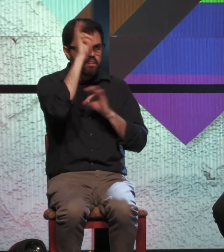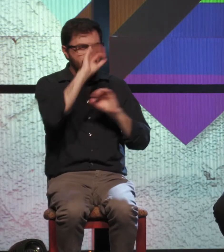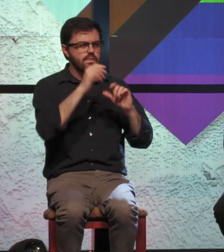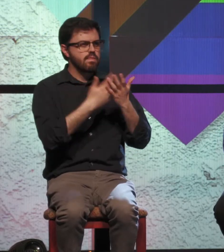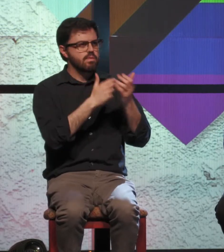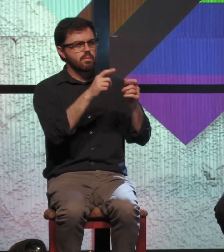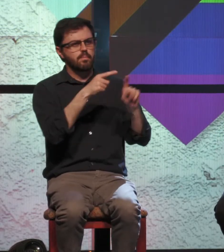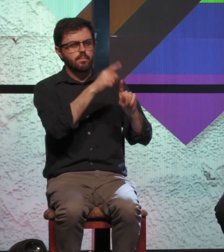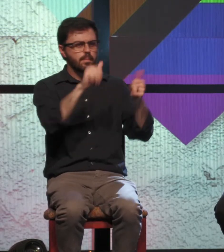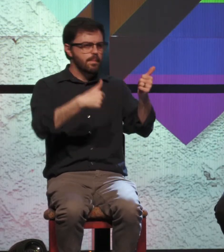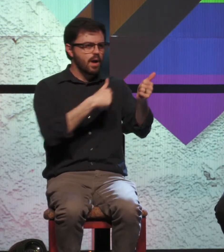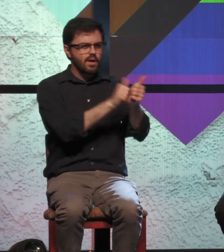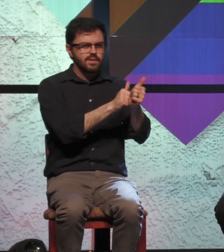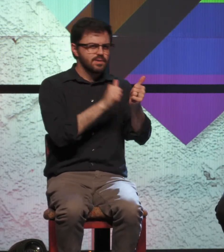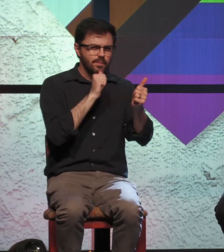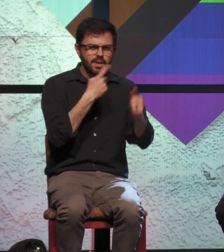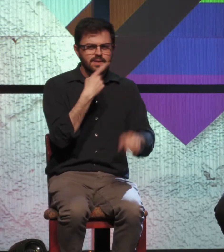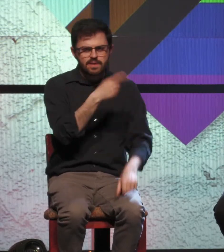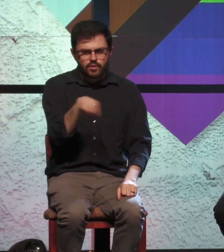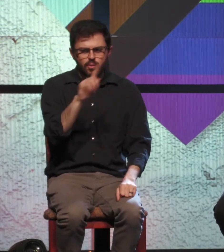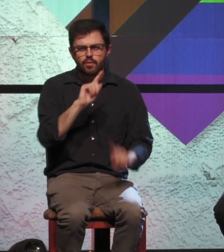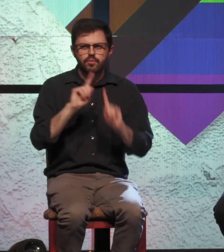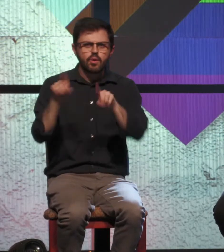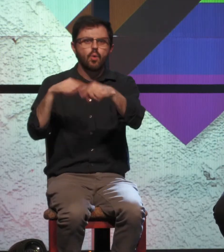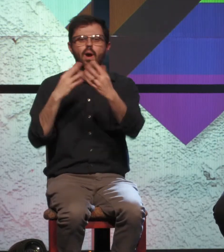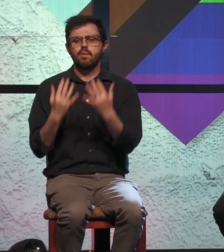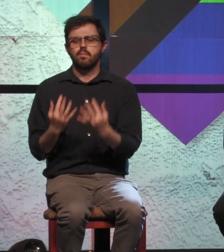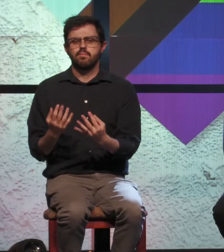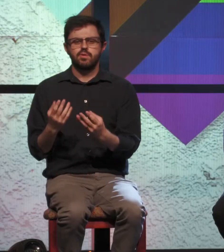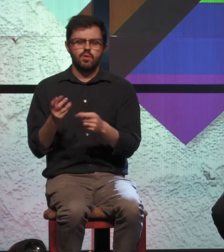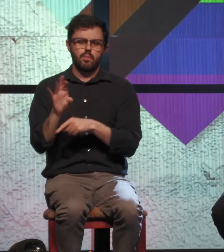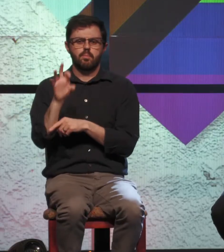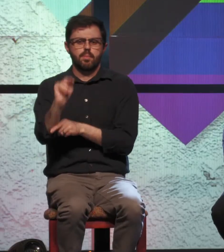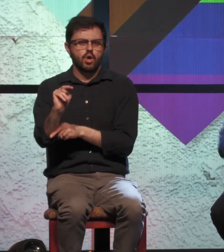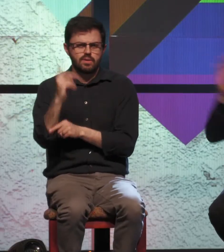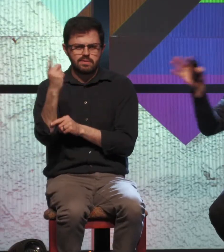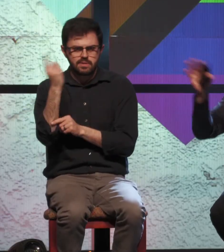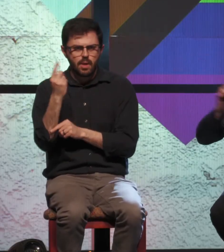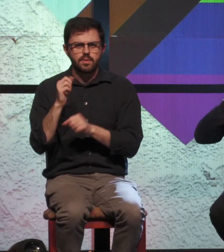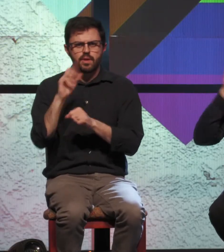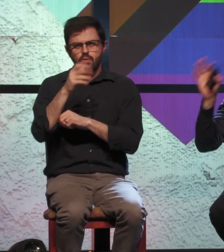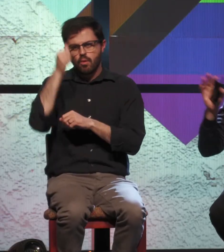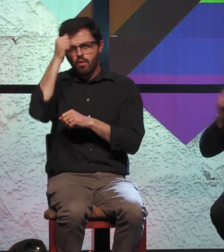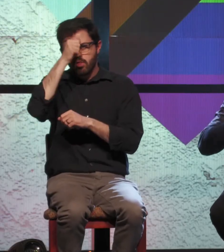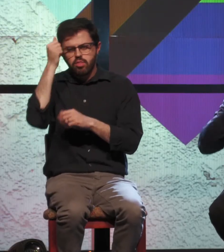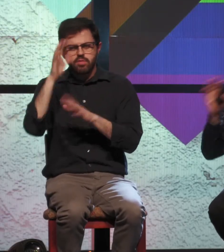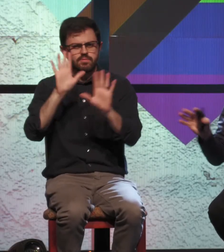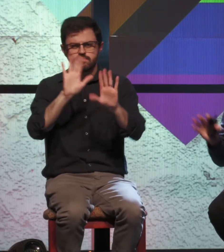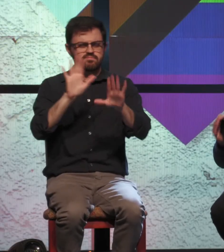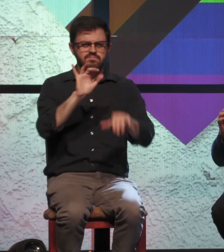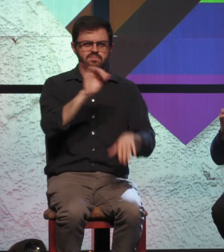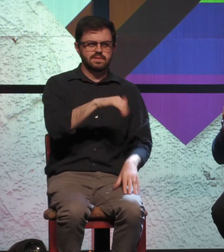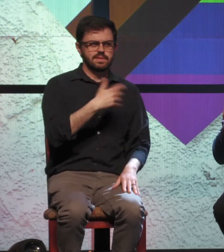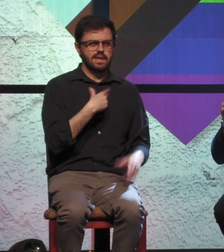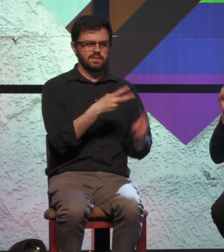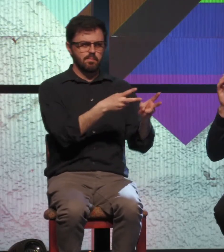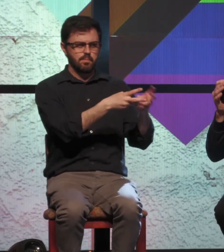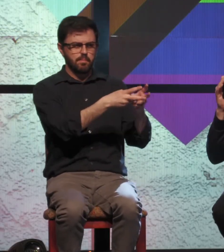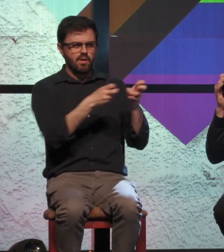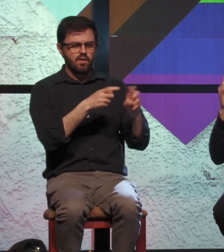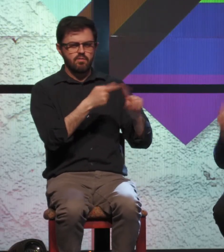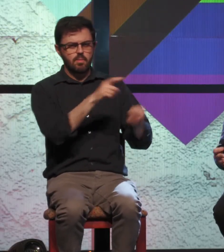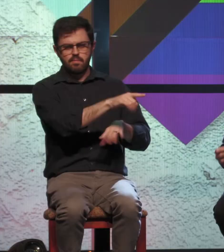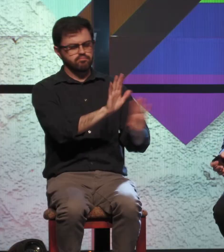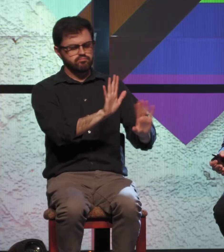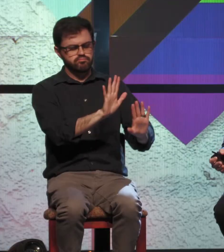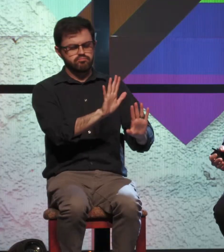say, okay, this week I want you to go burn X, Y, and Z and go smudge this. And no, that's cultural appropriation. We're not doing that. But we just want